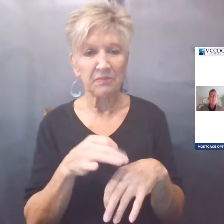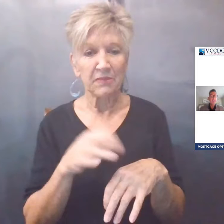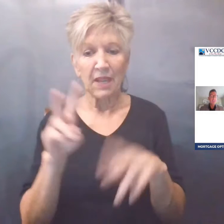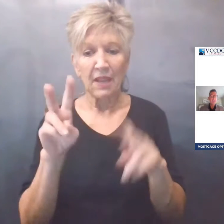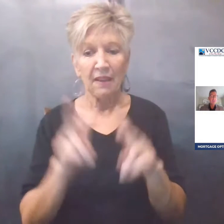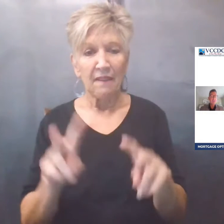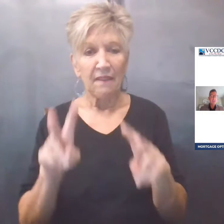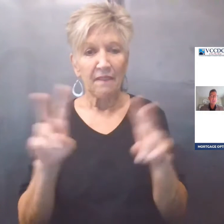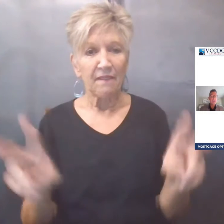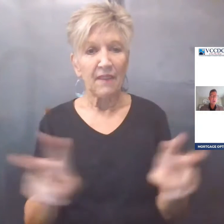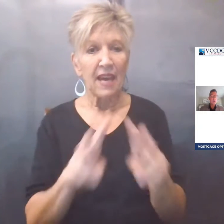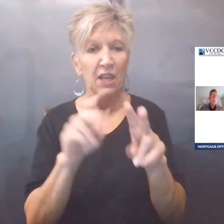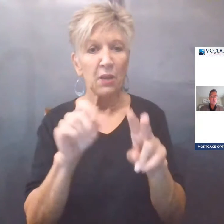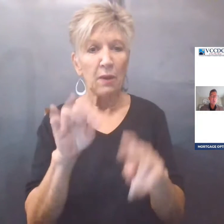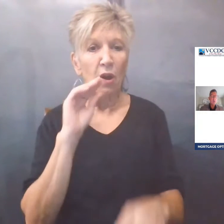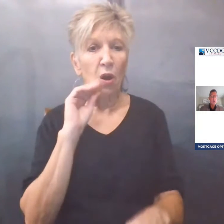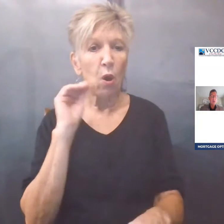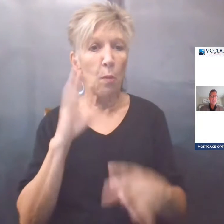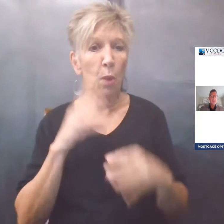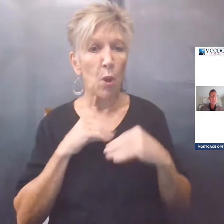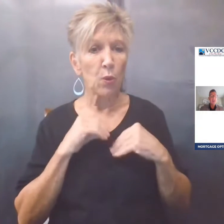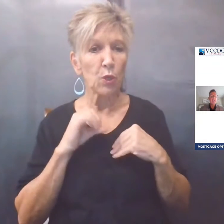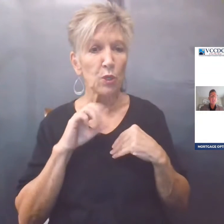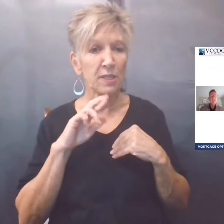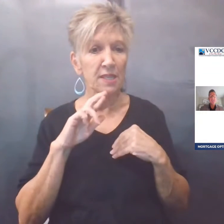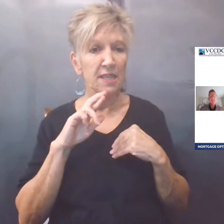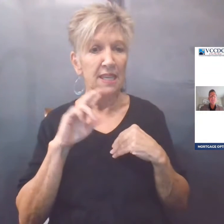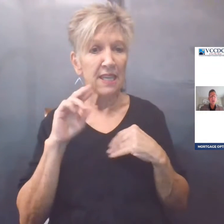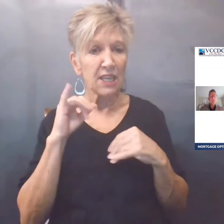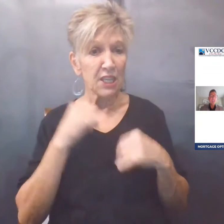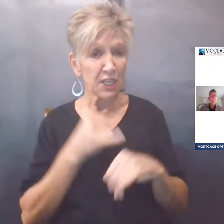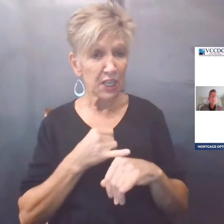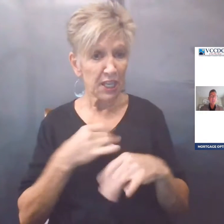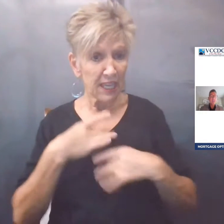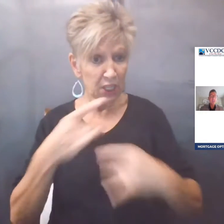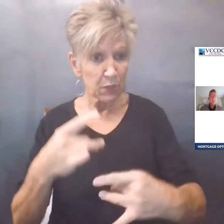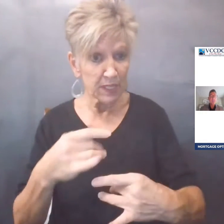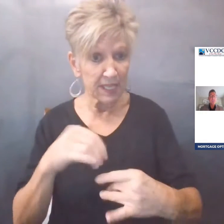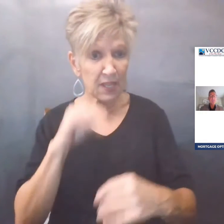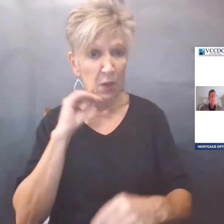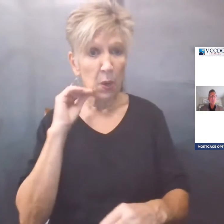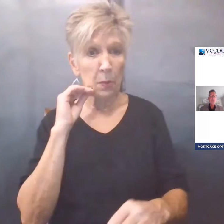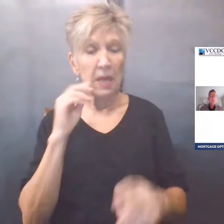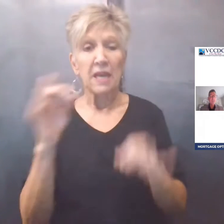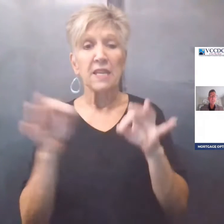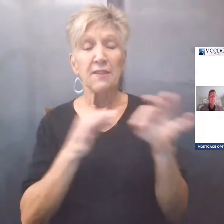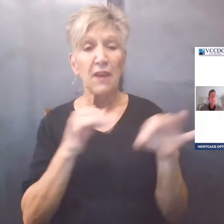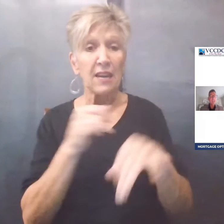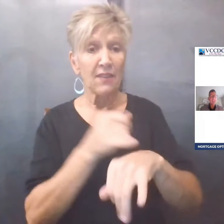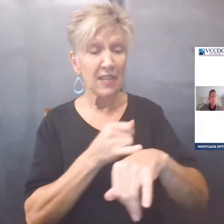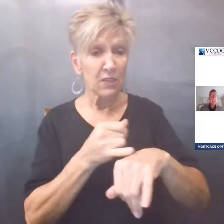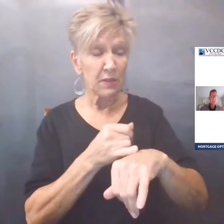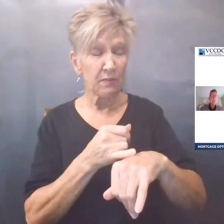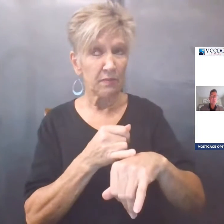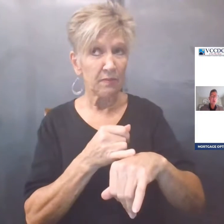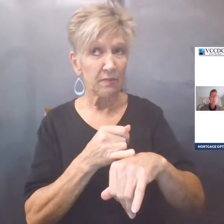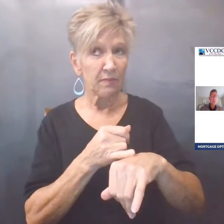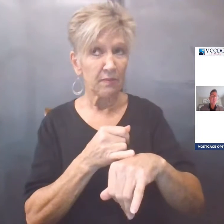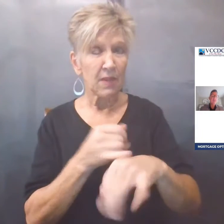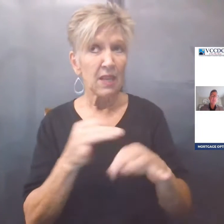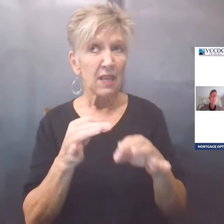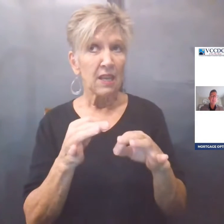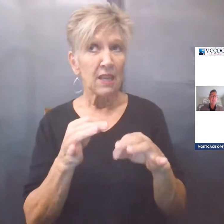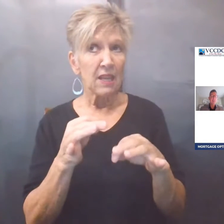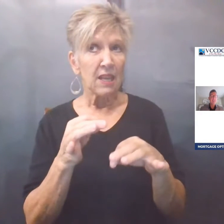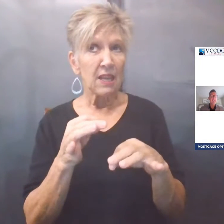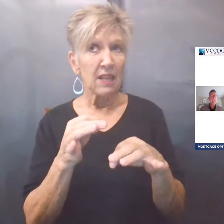of a homeowner's interest in their home. To define the interest, you take the value less any liens against the property.